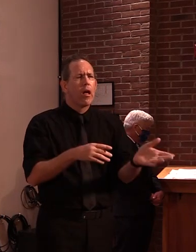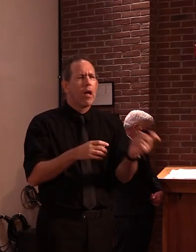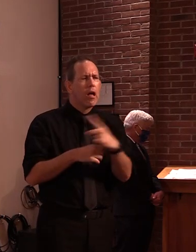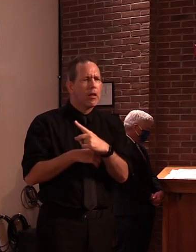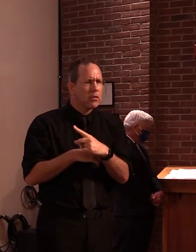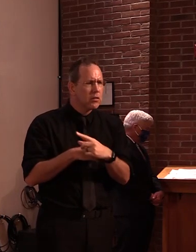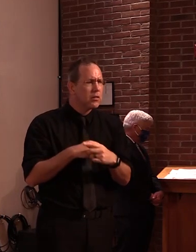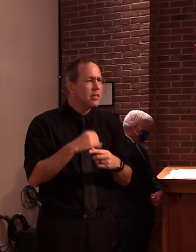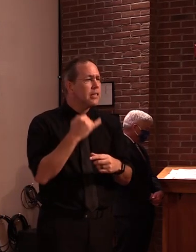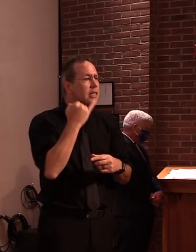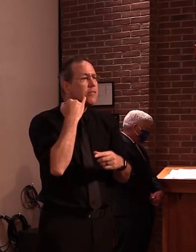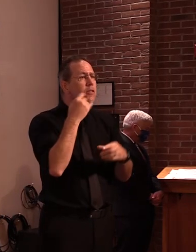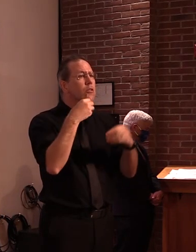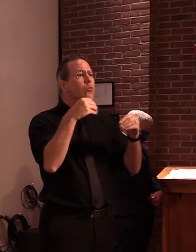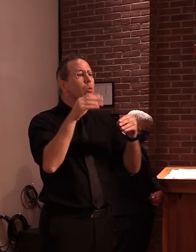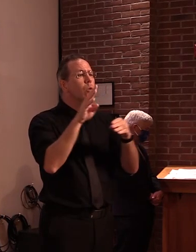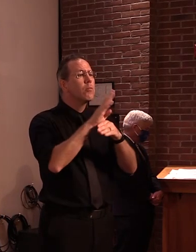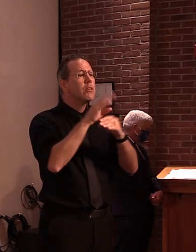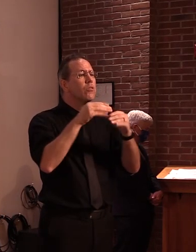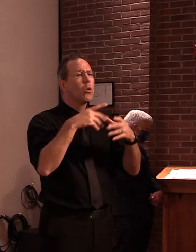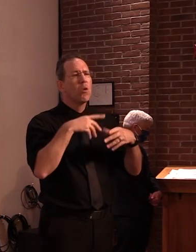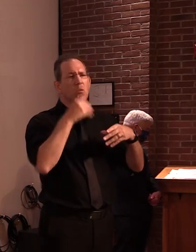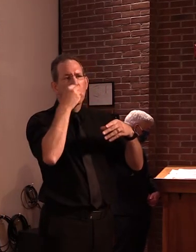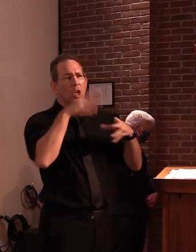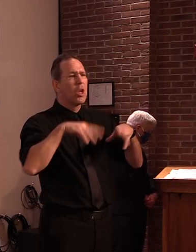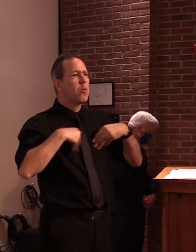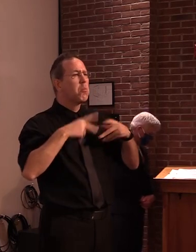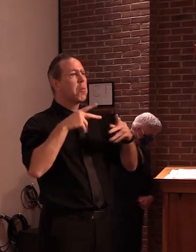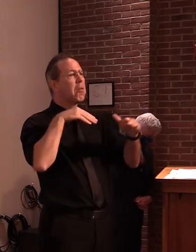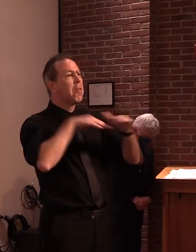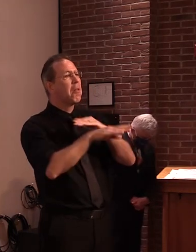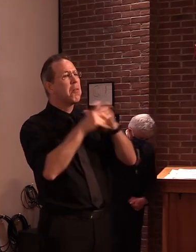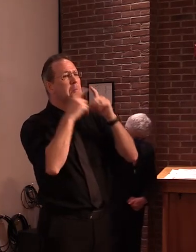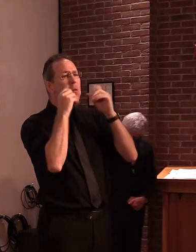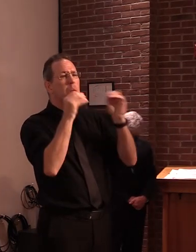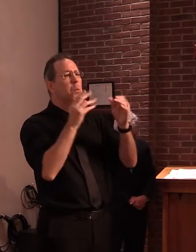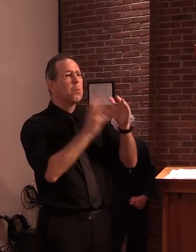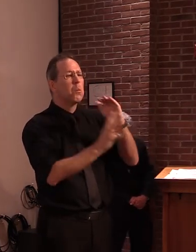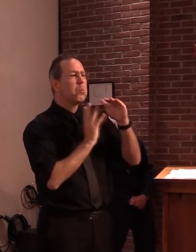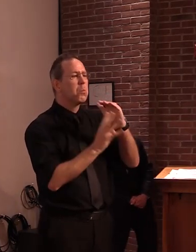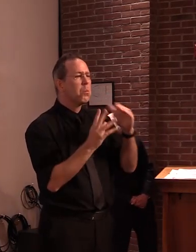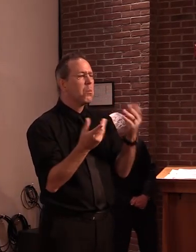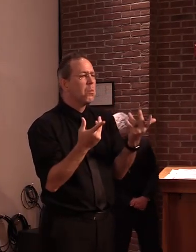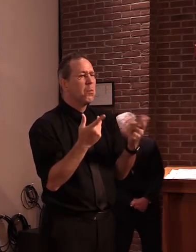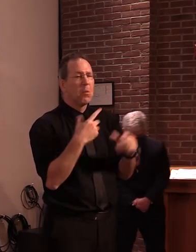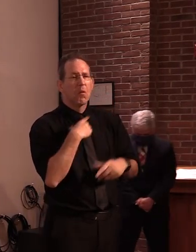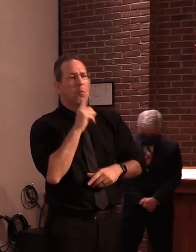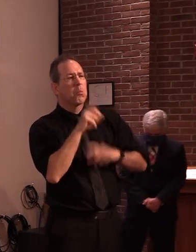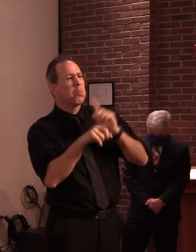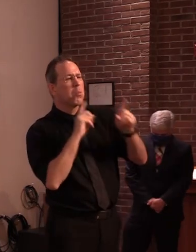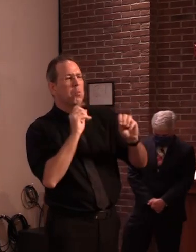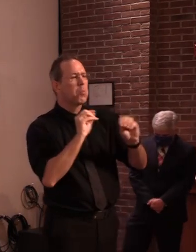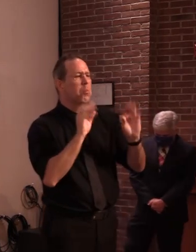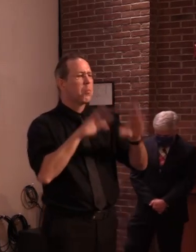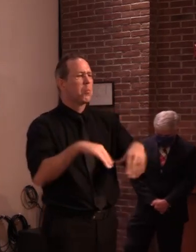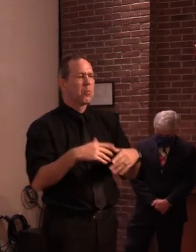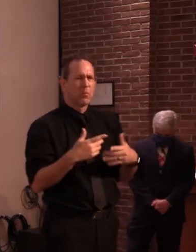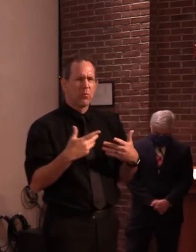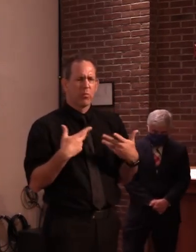owners about whether people should wear masks? And what's the point of a mask mandate